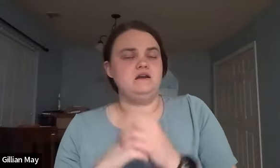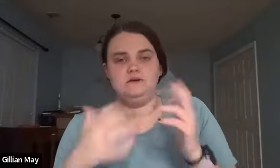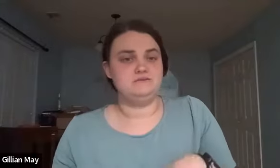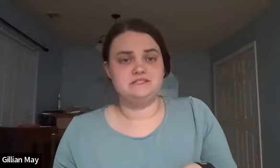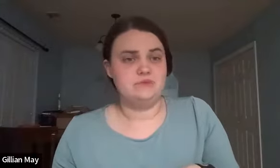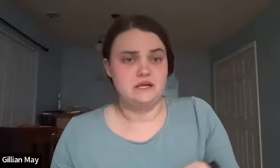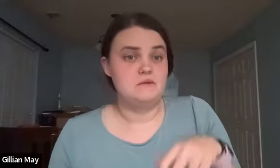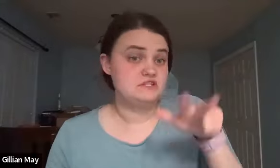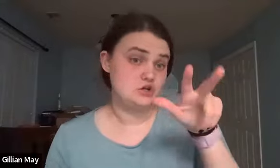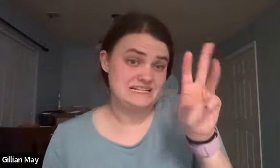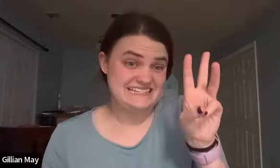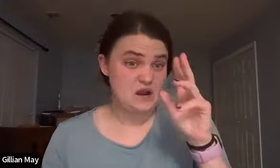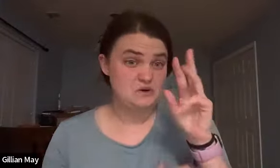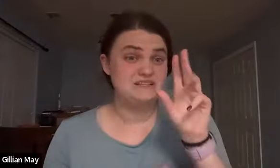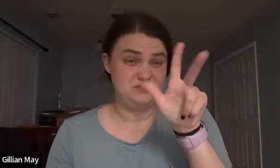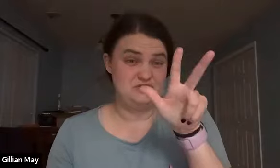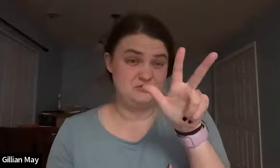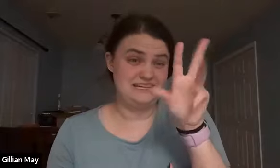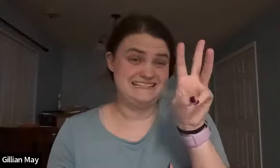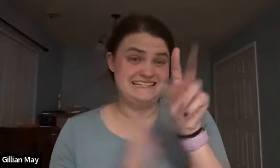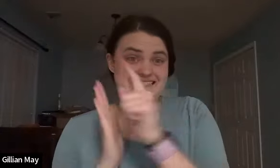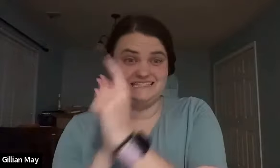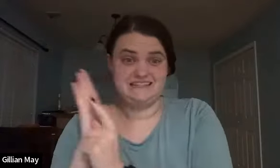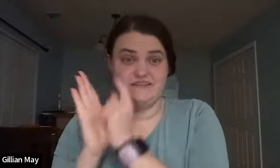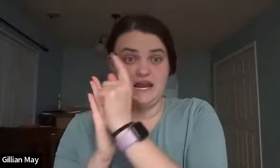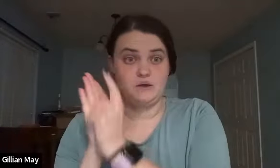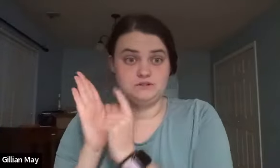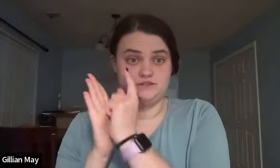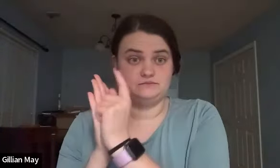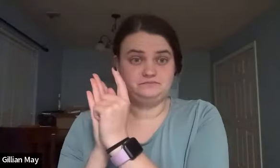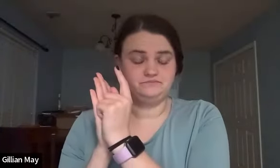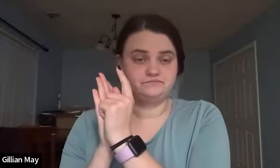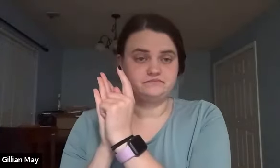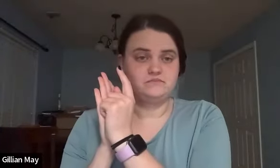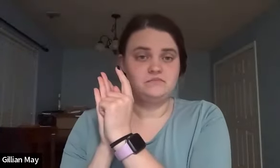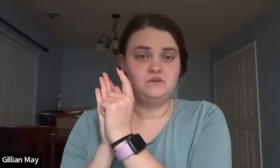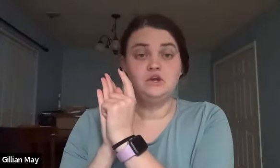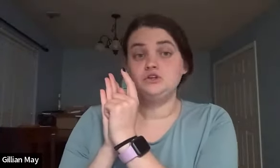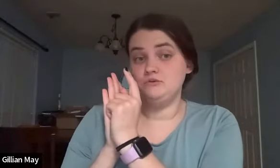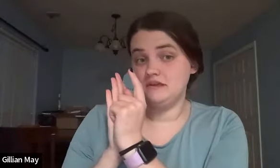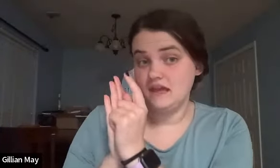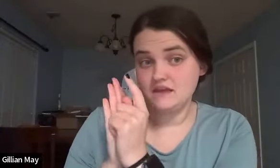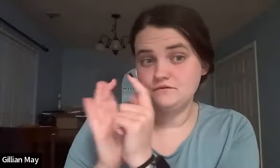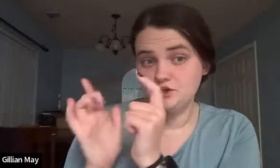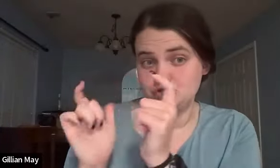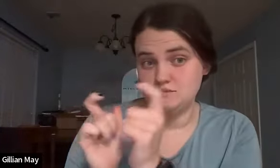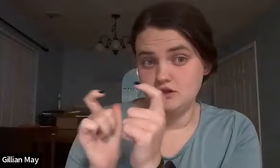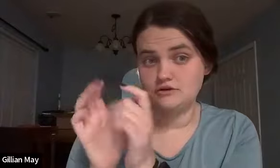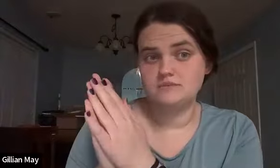know, I'm just putting in numbers, 36 hours, I would do 3, 6, then that hours. You can, for your smaller numbers,